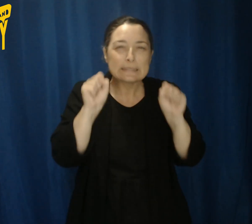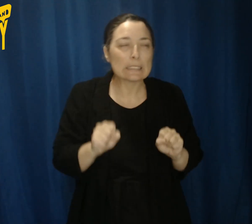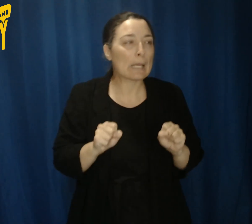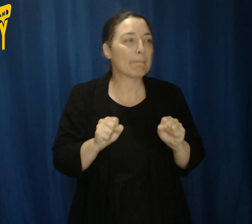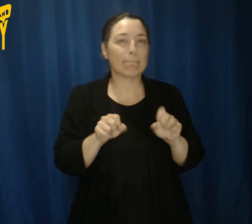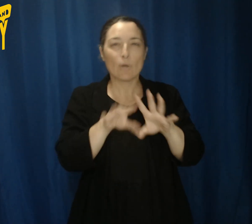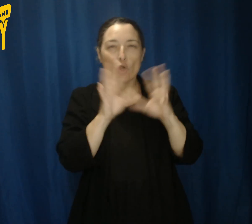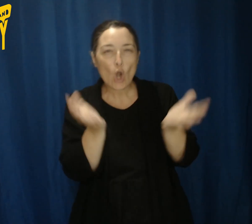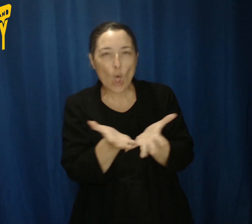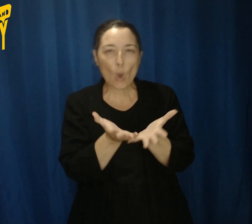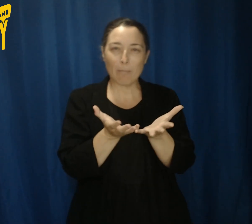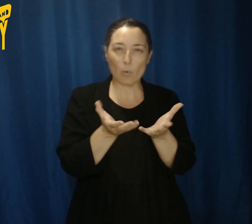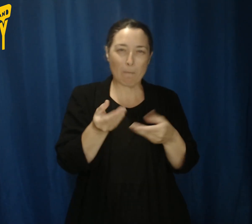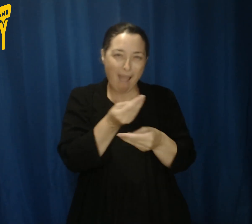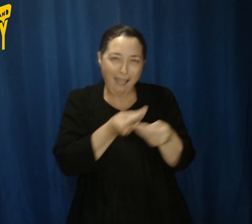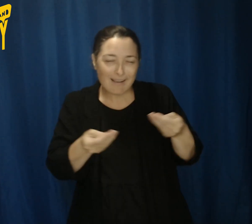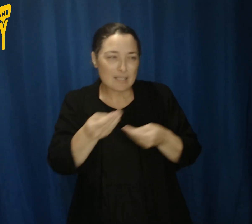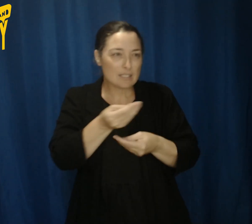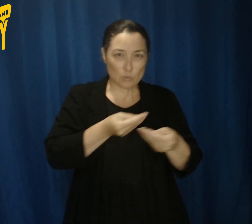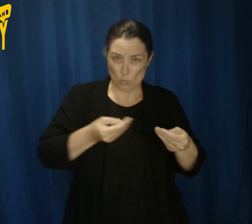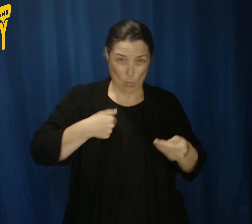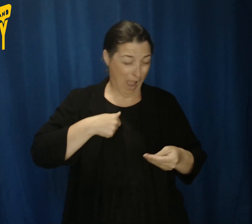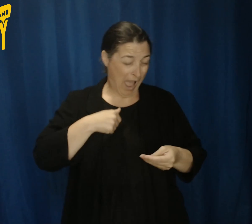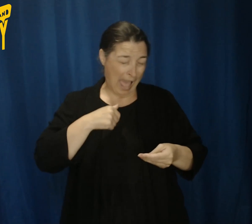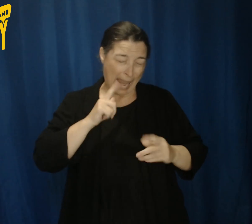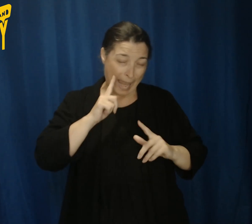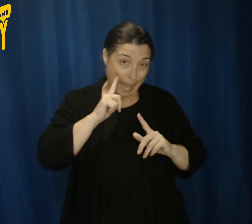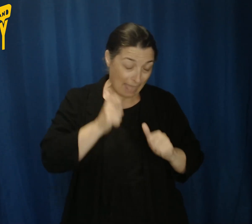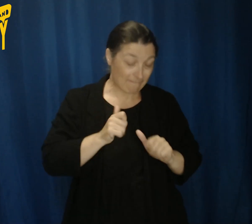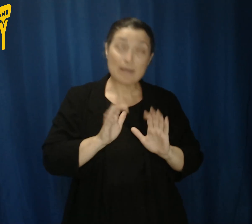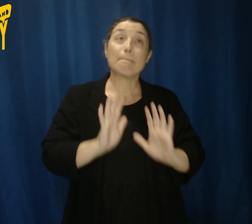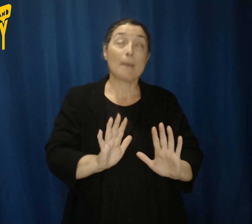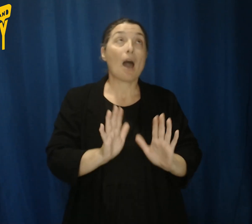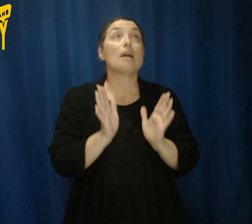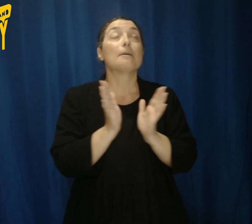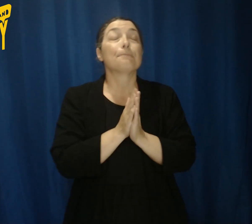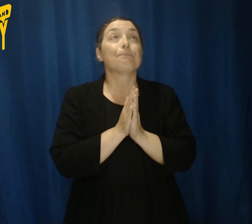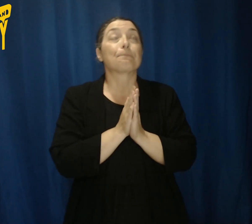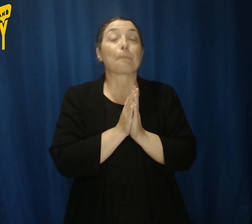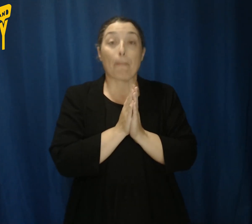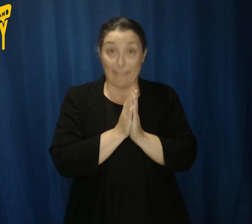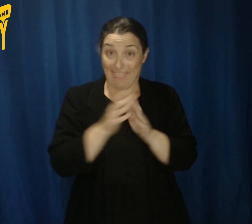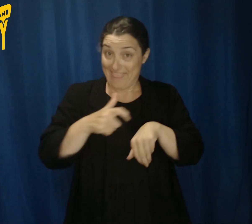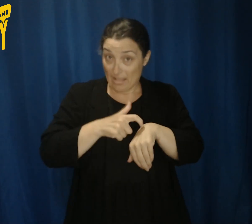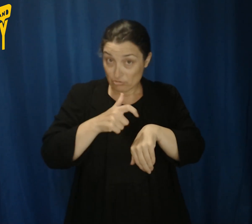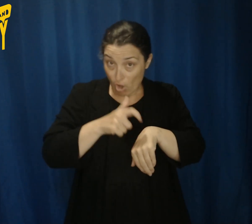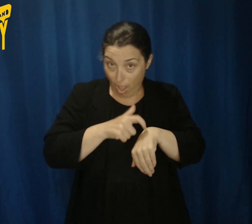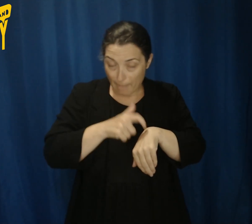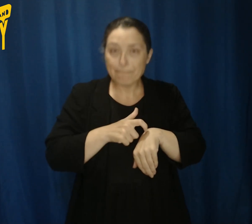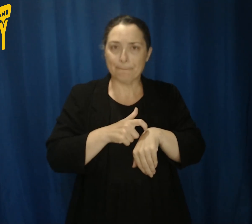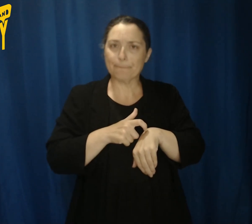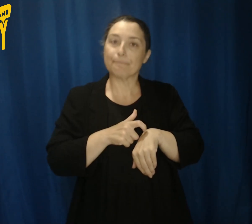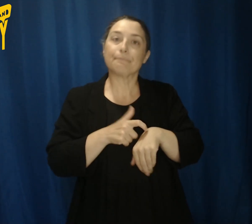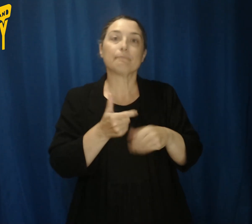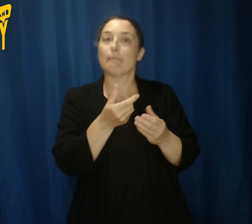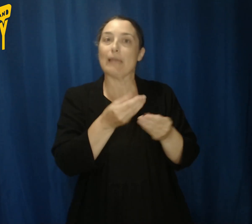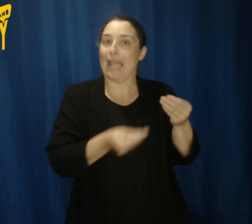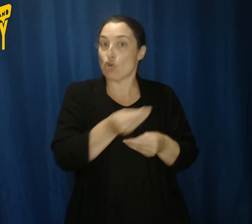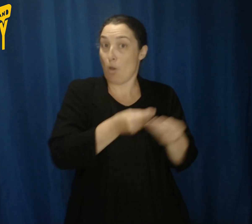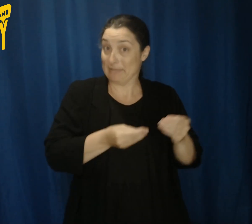I love economics. But back to the thing. So at the time, I'd done really well in economics, and so you could do the